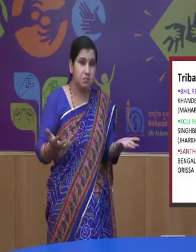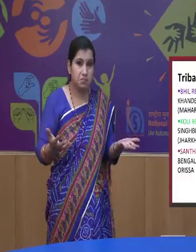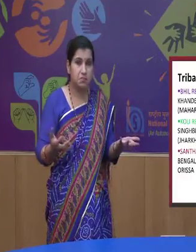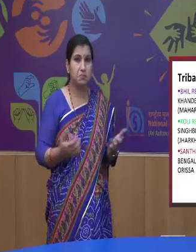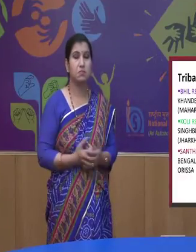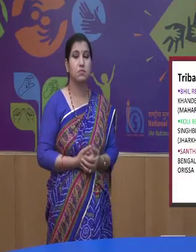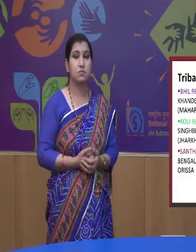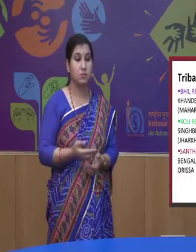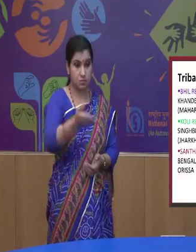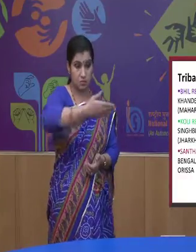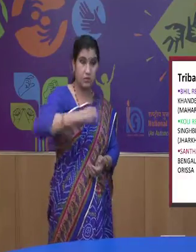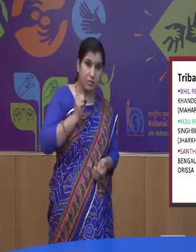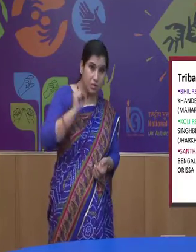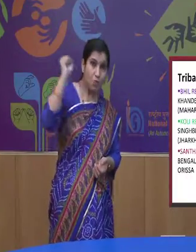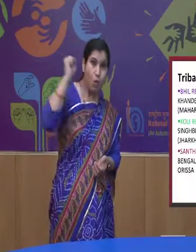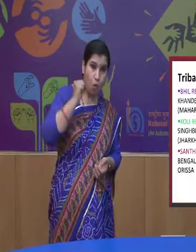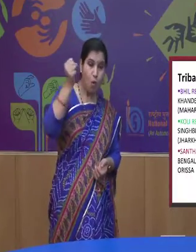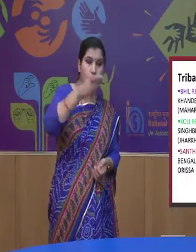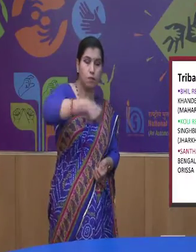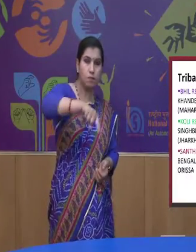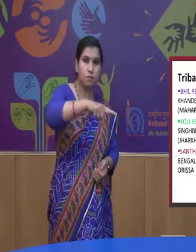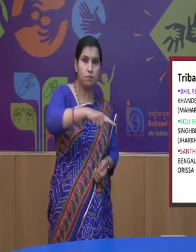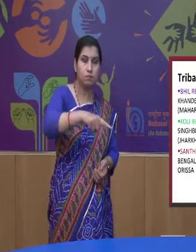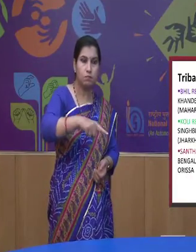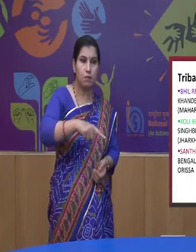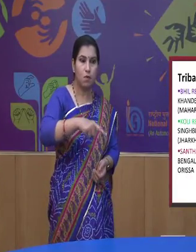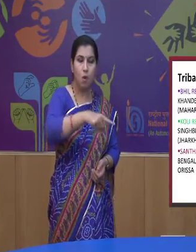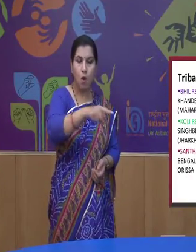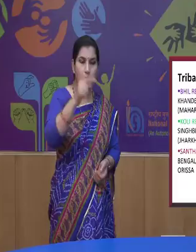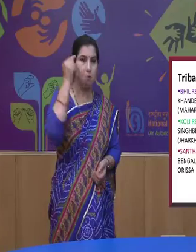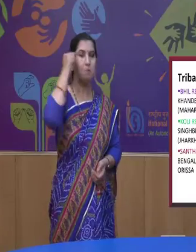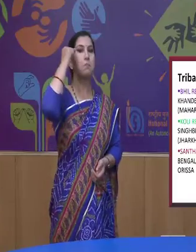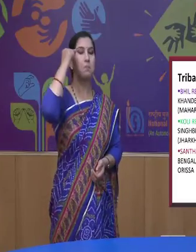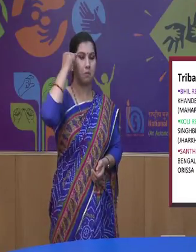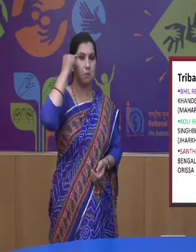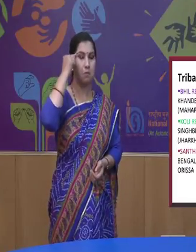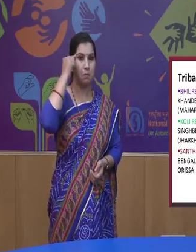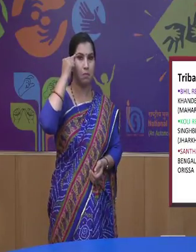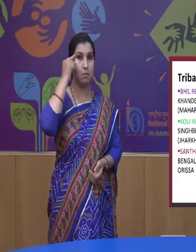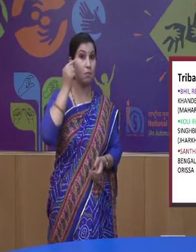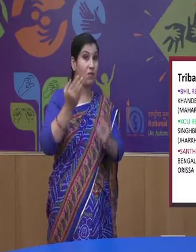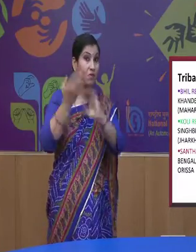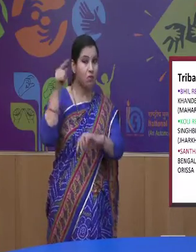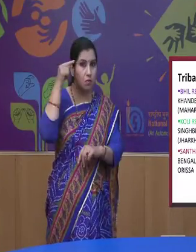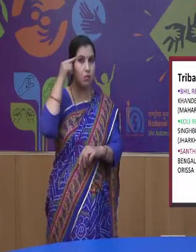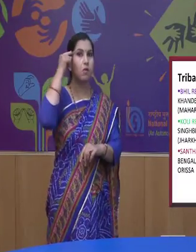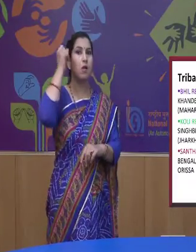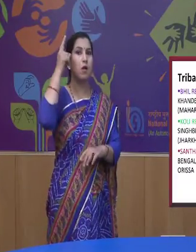However, these revolts brought to light the wrong policies of the colonial powers in